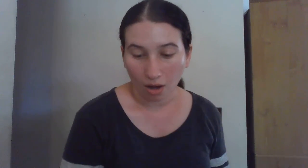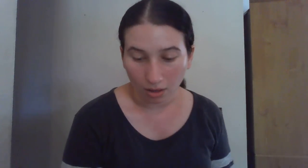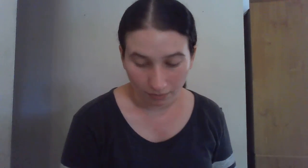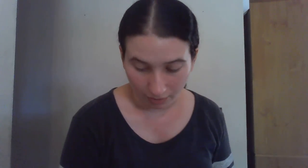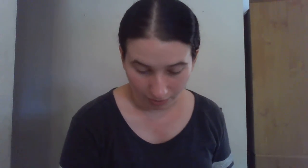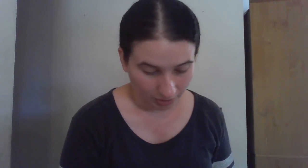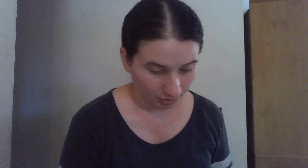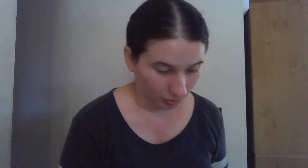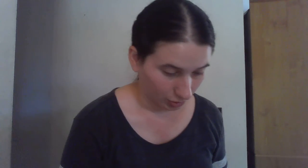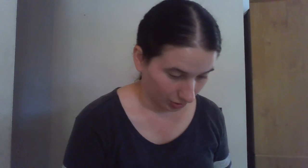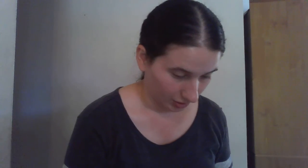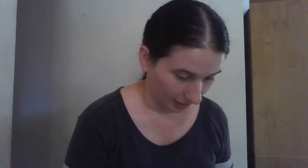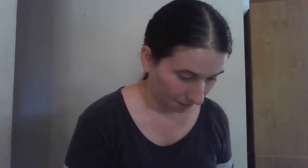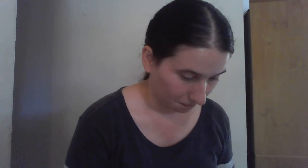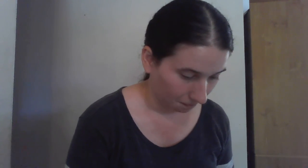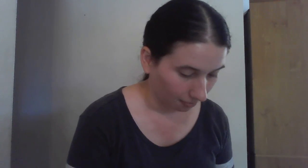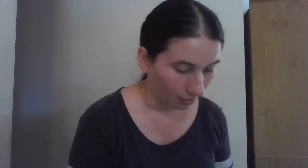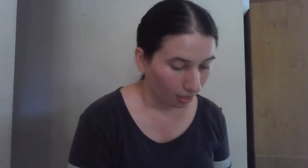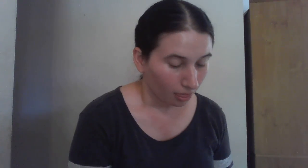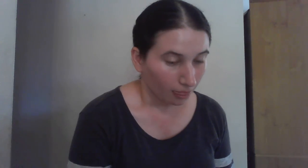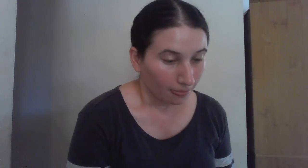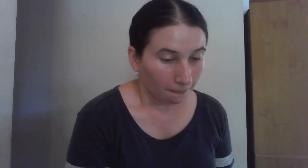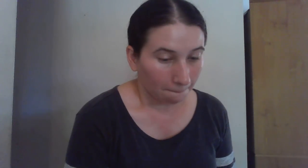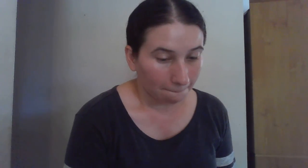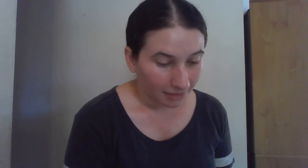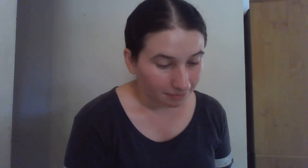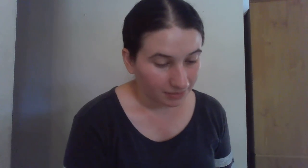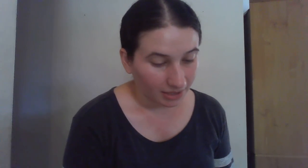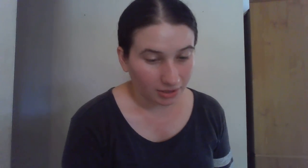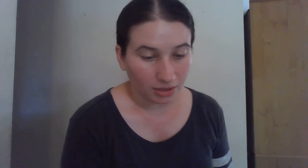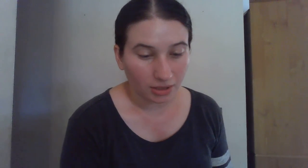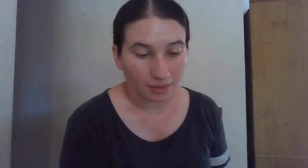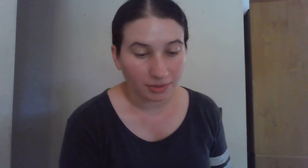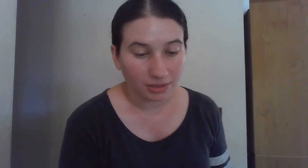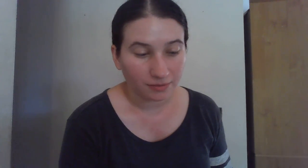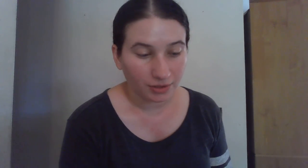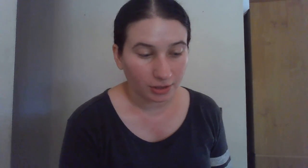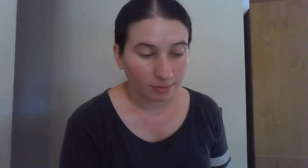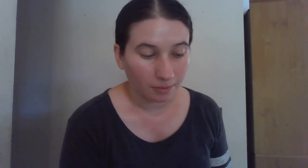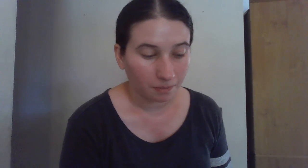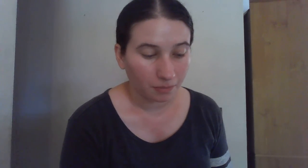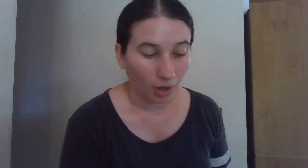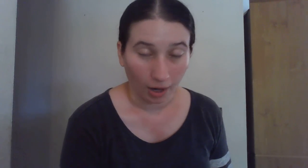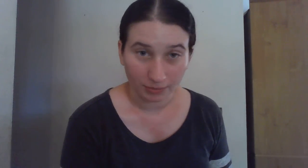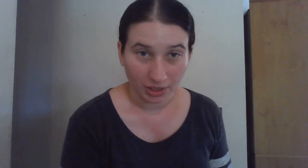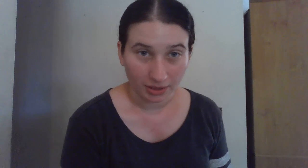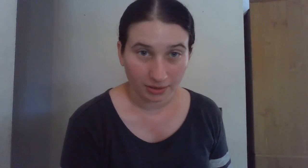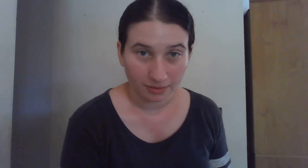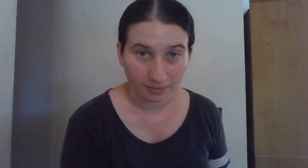All of those things you could say. Yep, that is subject, verb, object.